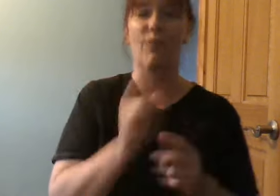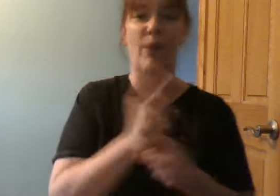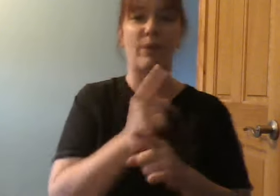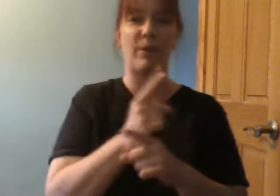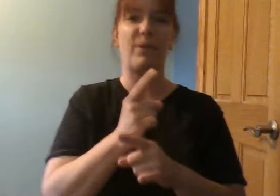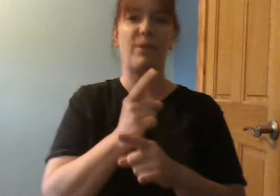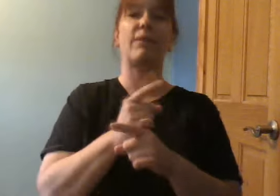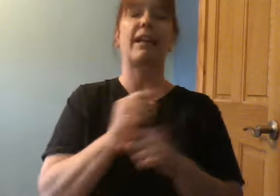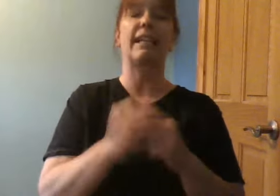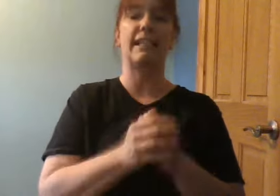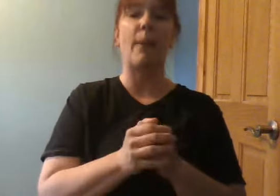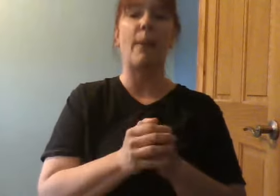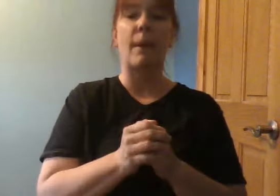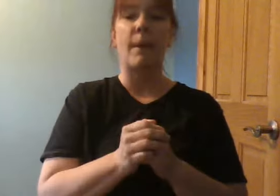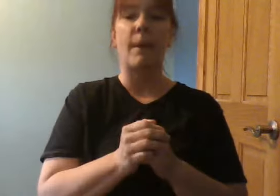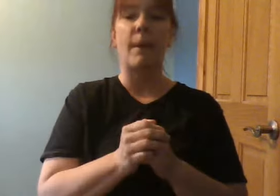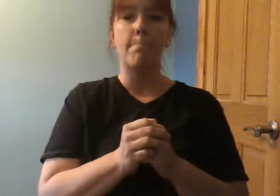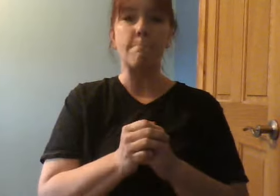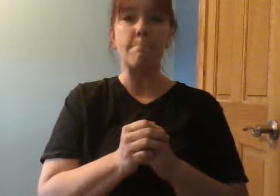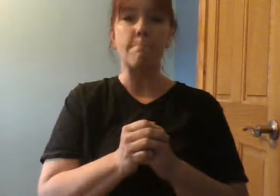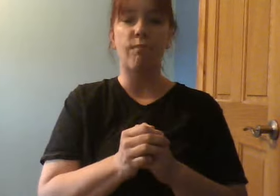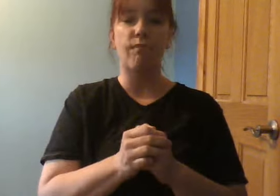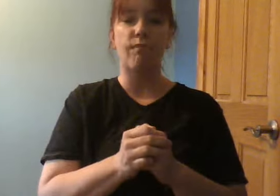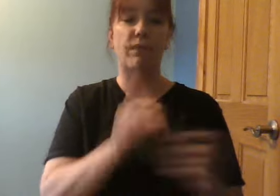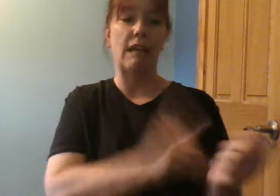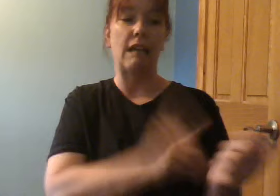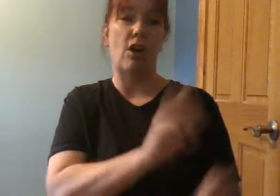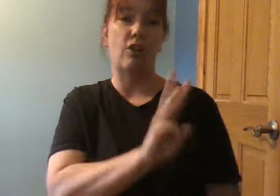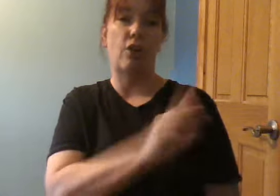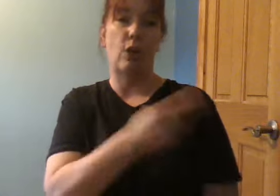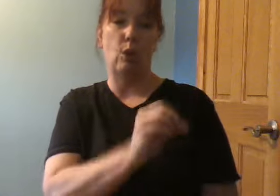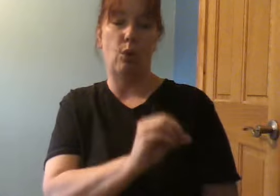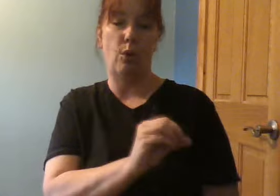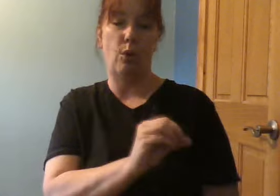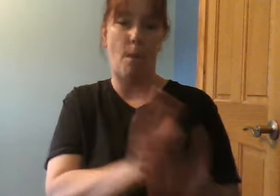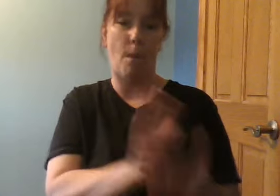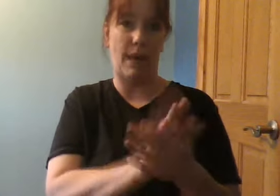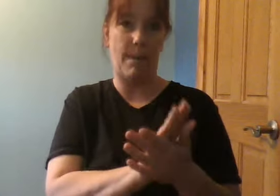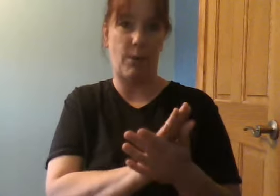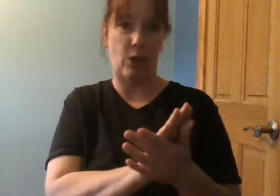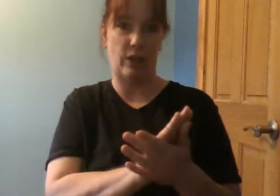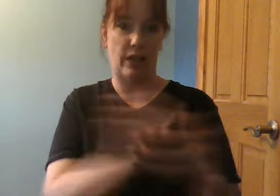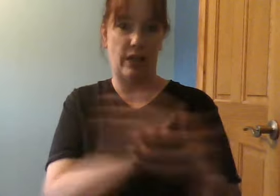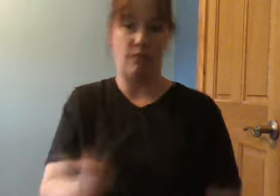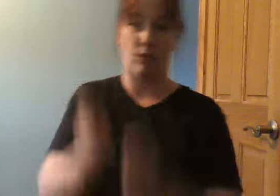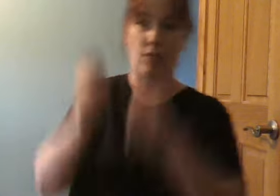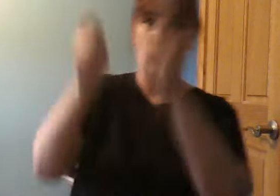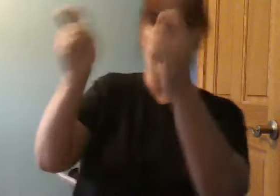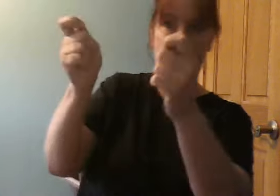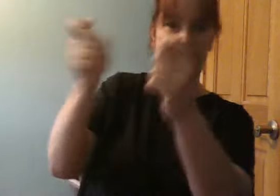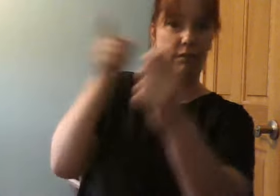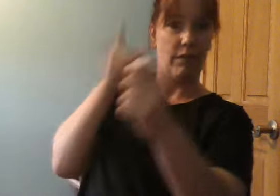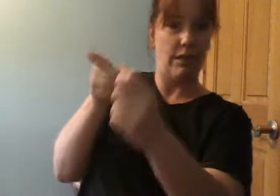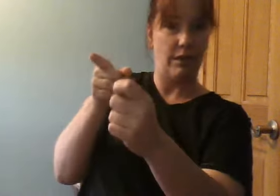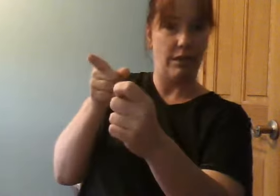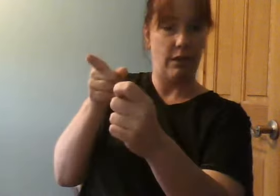what you're going to tell us? Doctor Who's psychic paper is, when you hold up the psychic paper, the person in their brain sees the thing that they need to